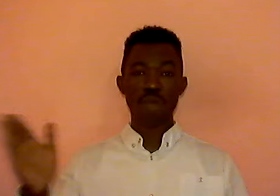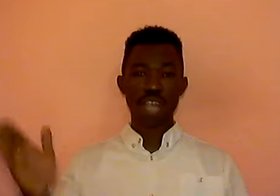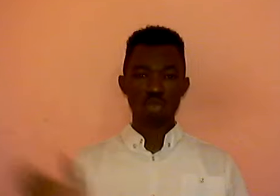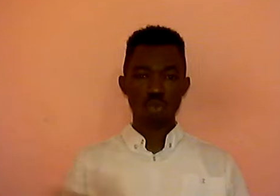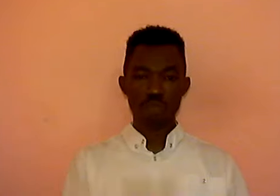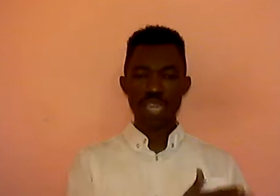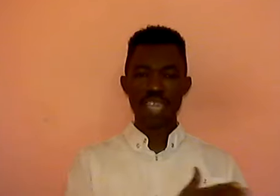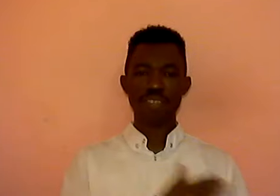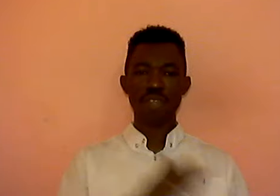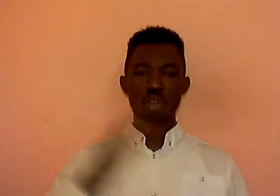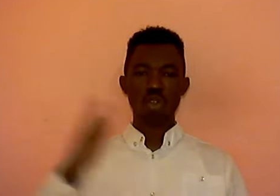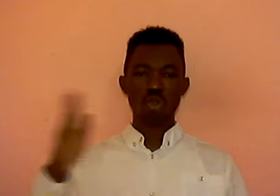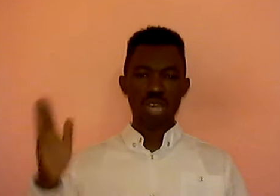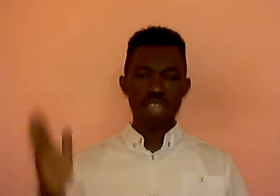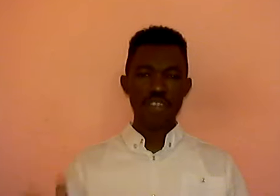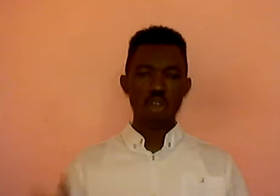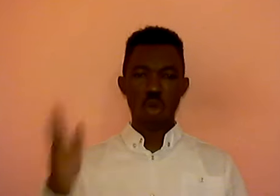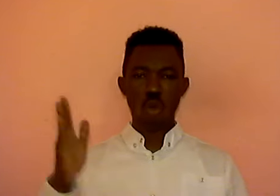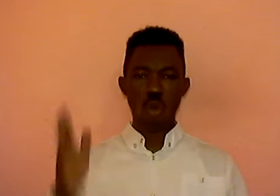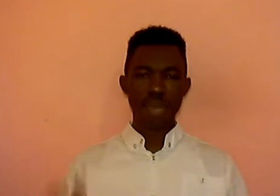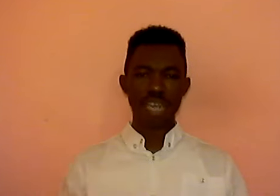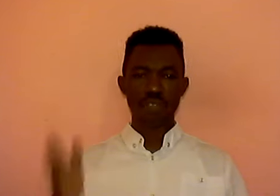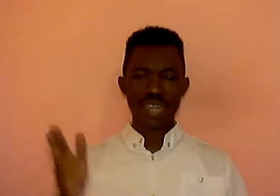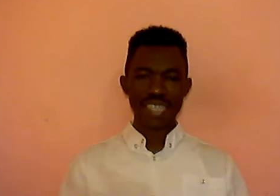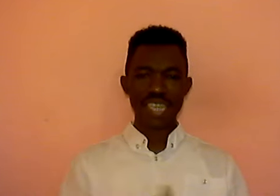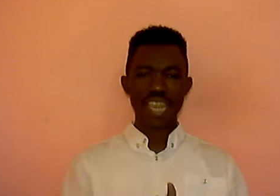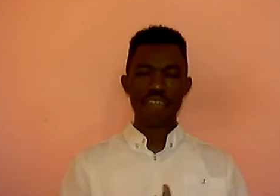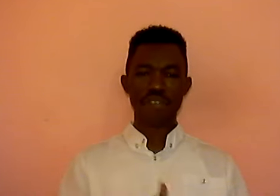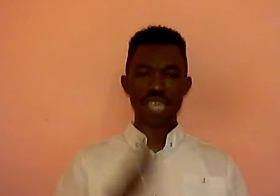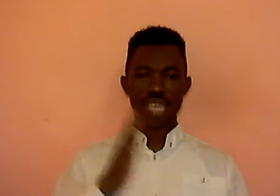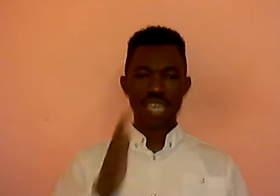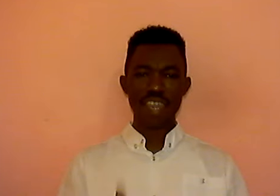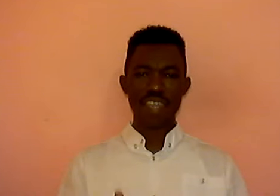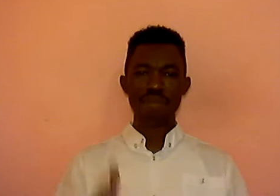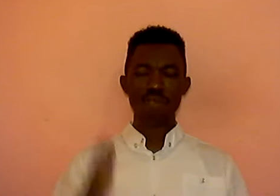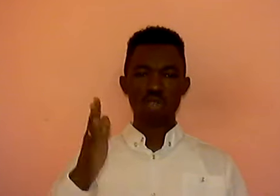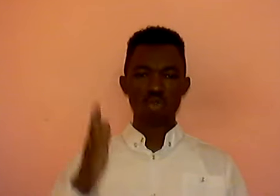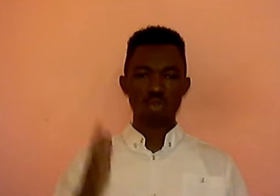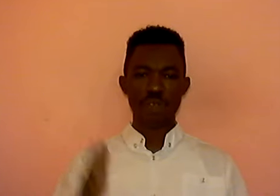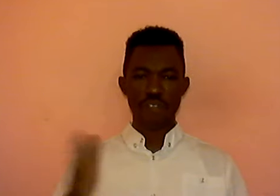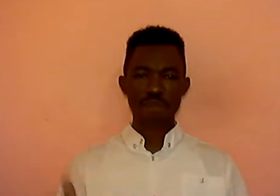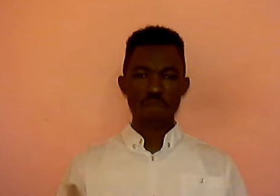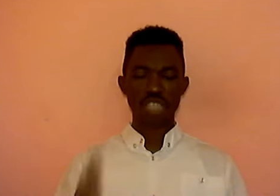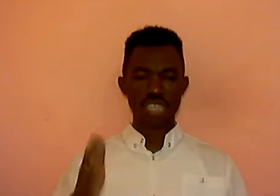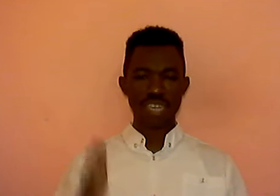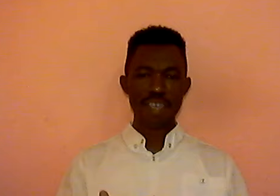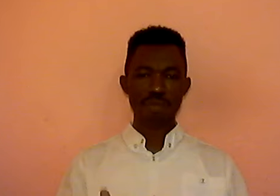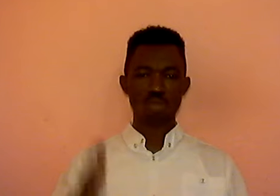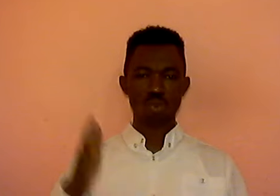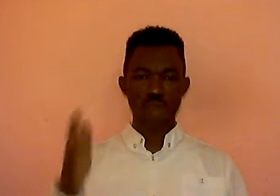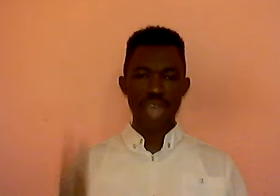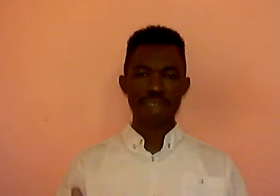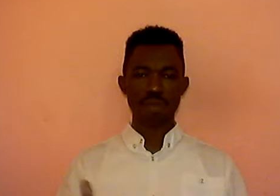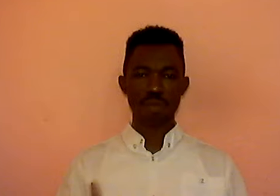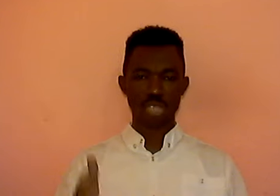are trooping in, living all manner of dirty life in the name to be famous, in the name to ride